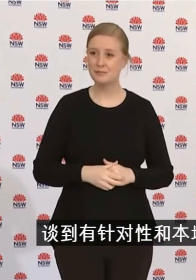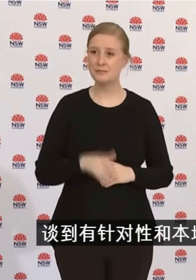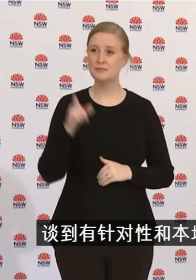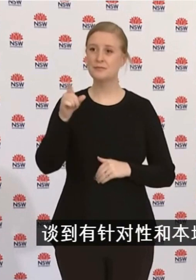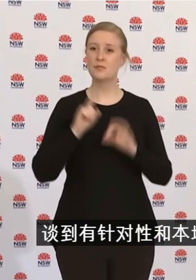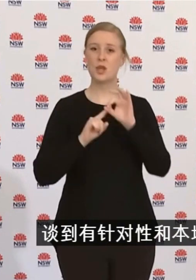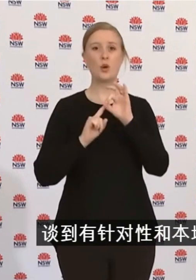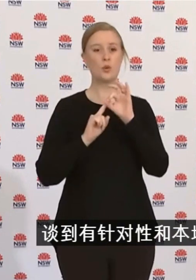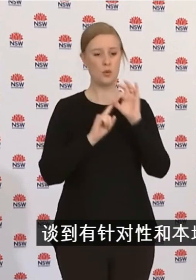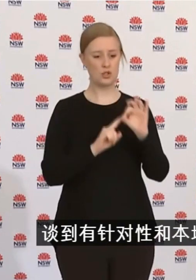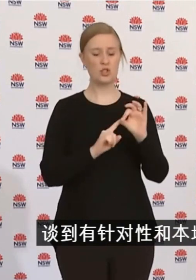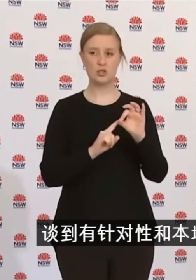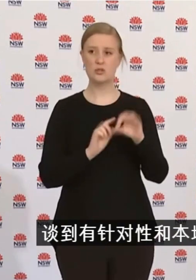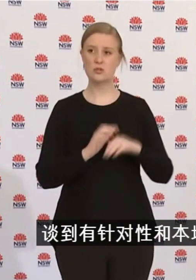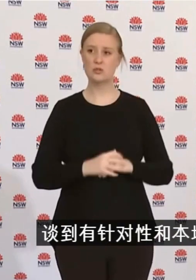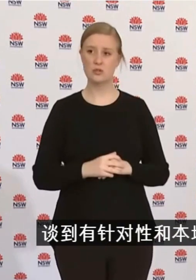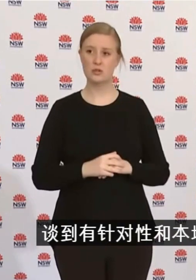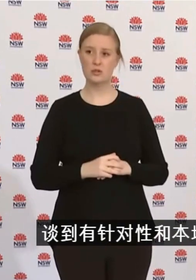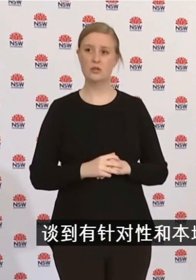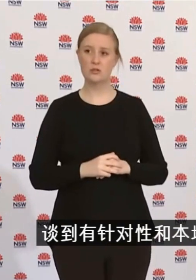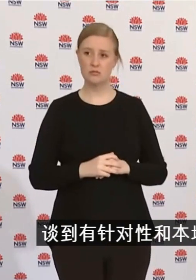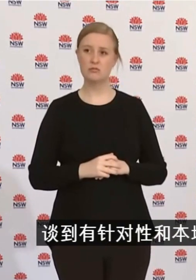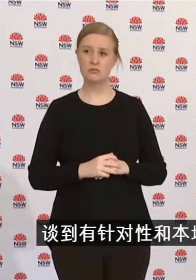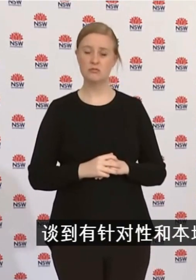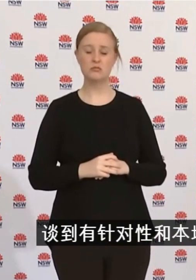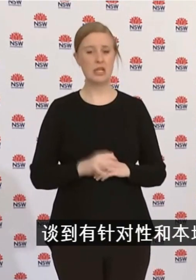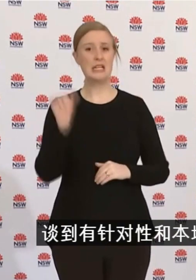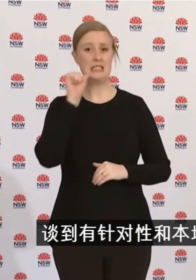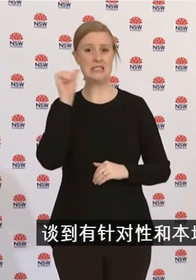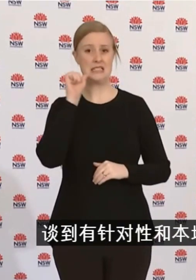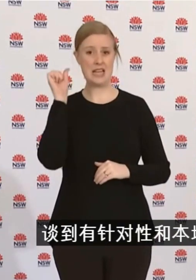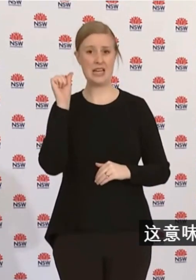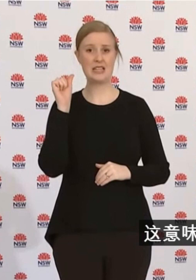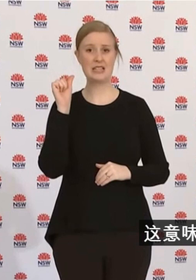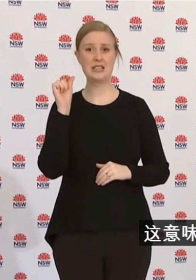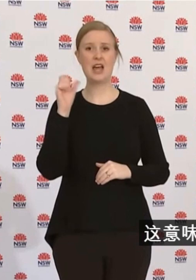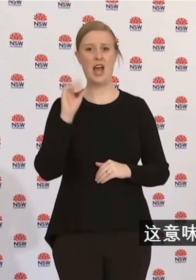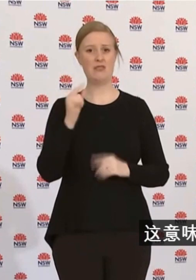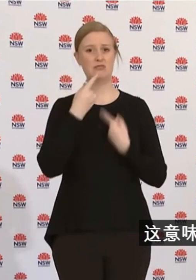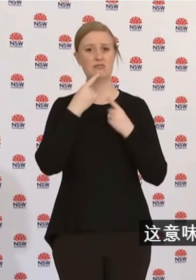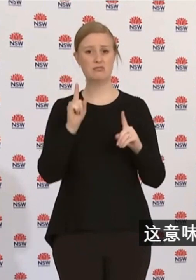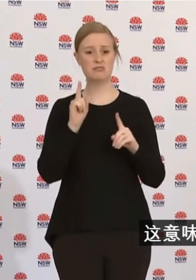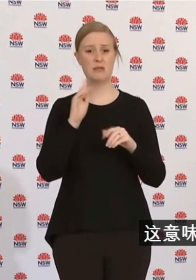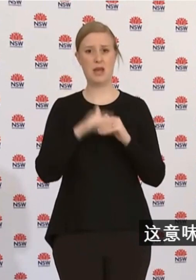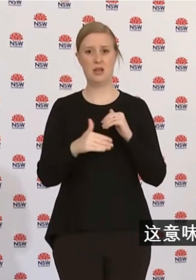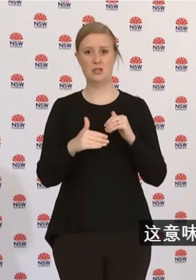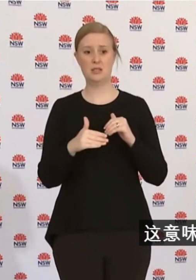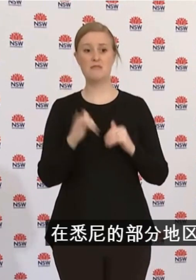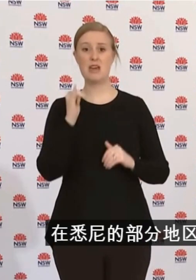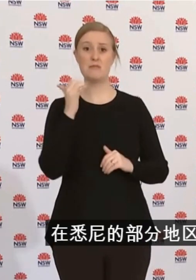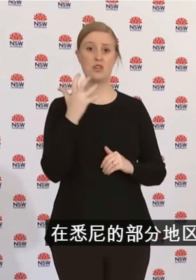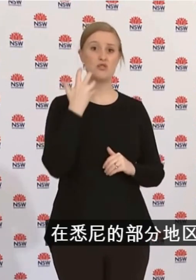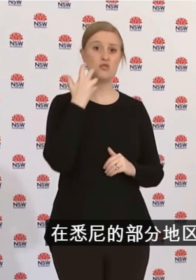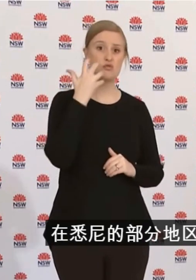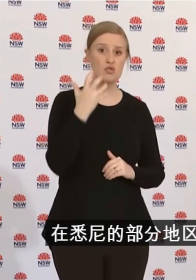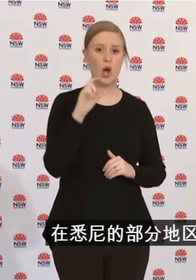spoken about targeted and localised restrictions. What could that mean? Could it mean, for example, that restrictions are lifted